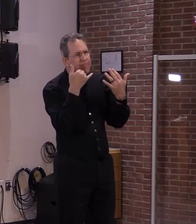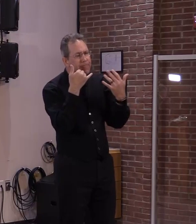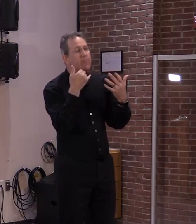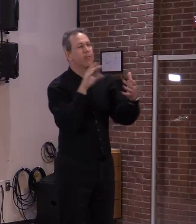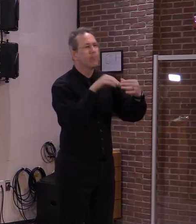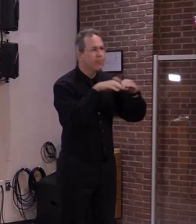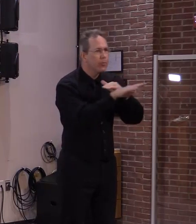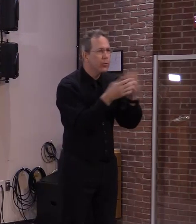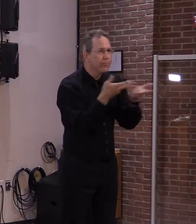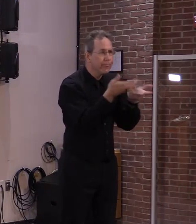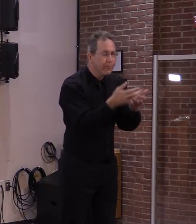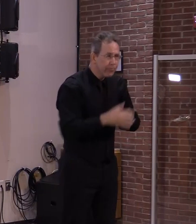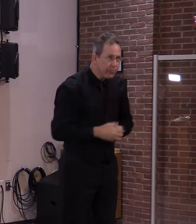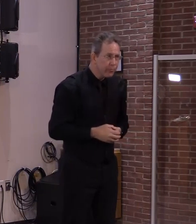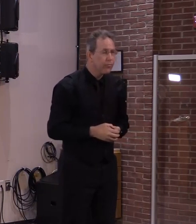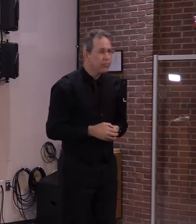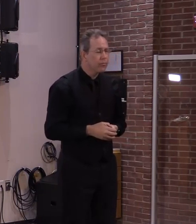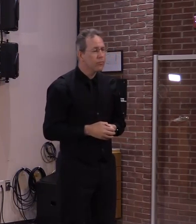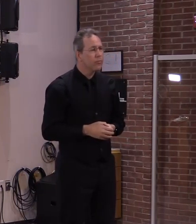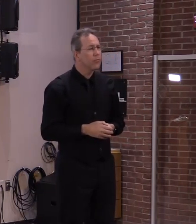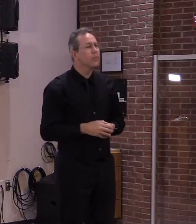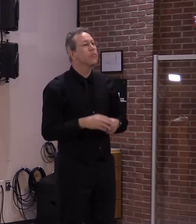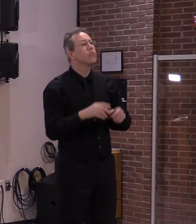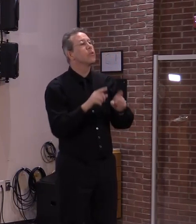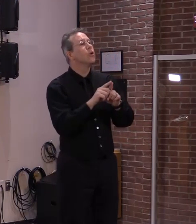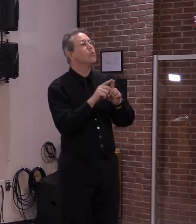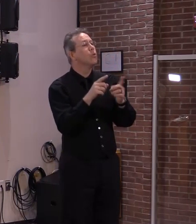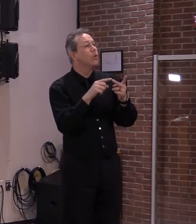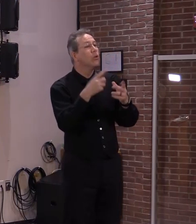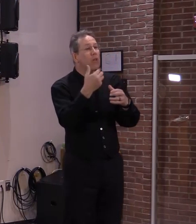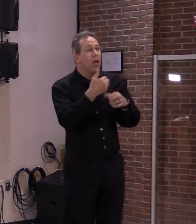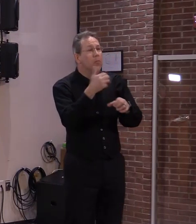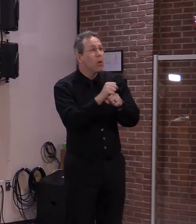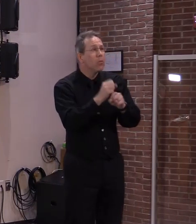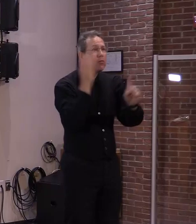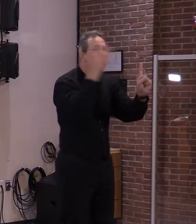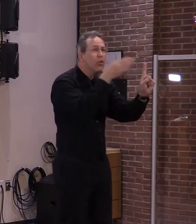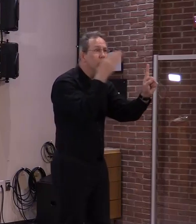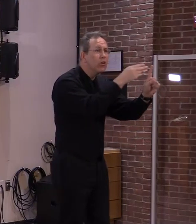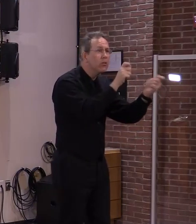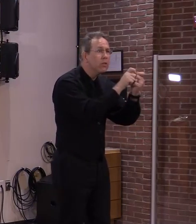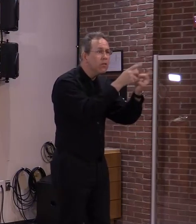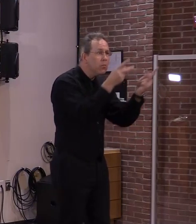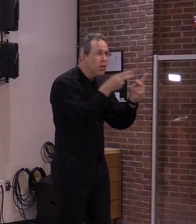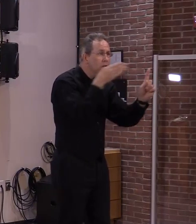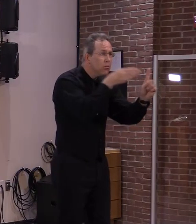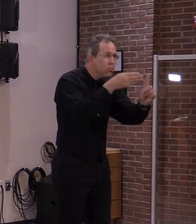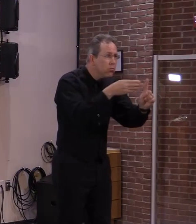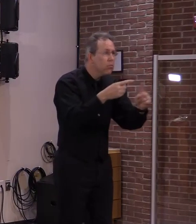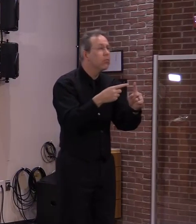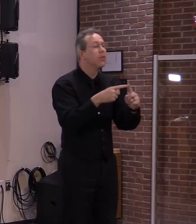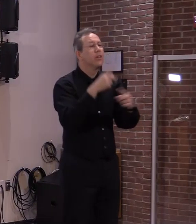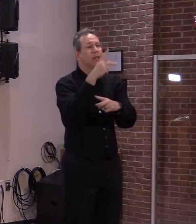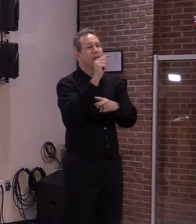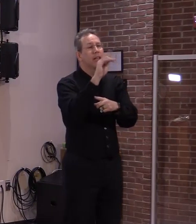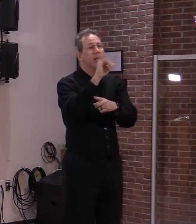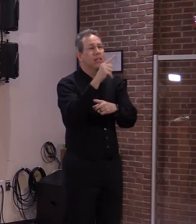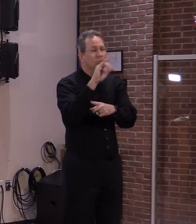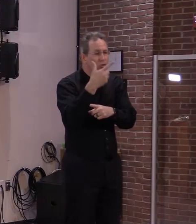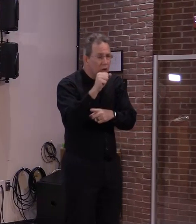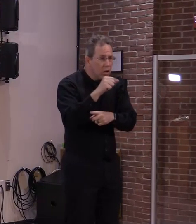855-722-7878. You can also make an appointment directly with Kenny Drugs, CVS Pharmacy, or Walgreens. All these options